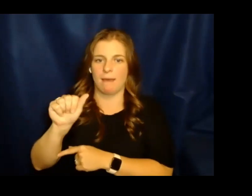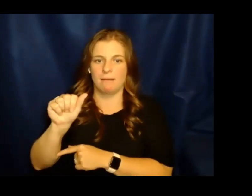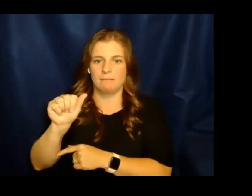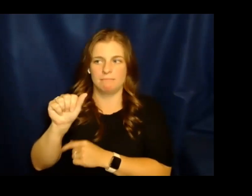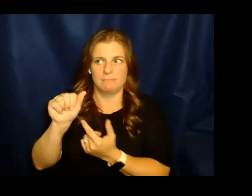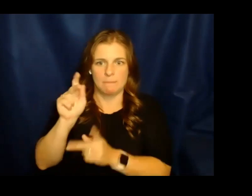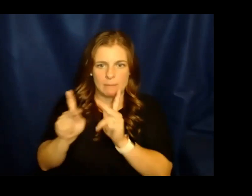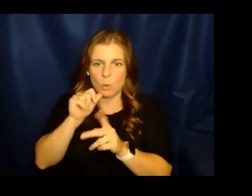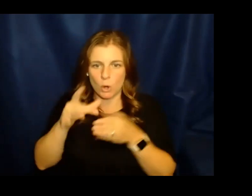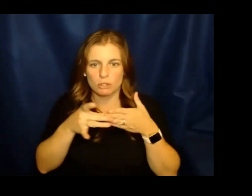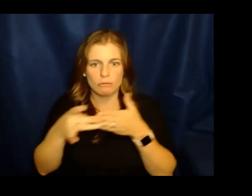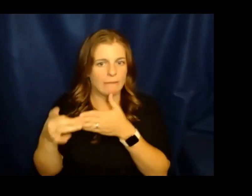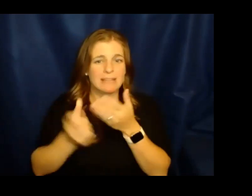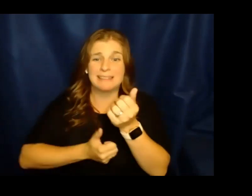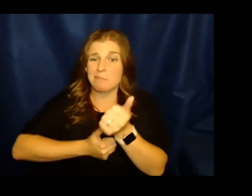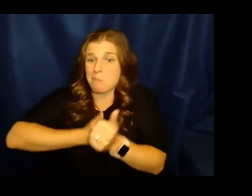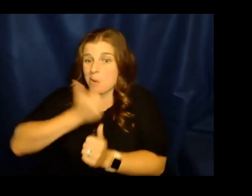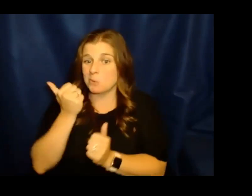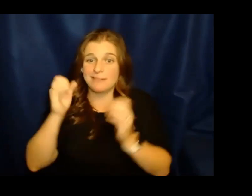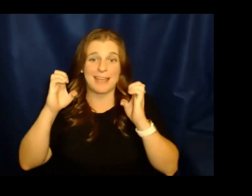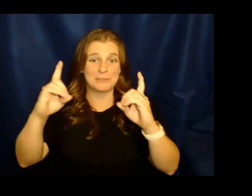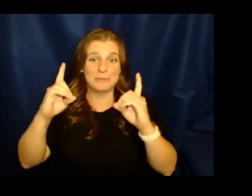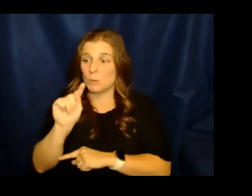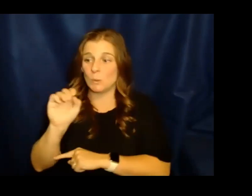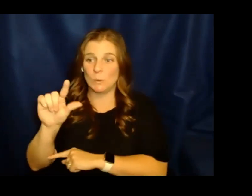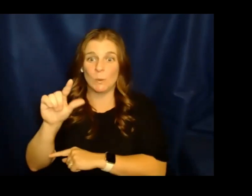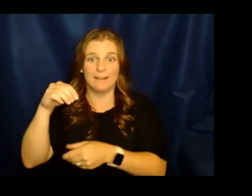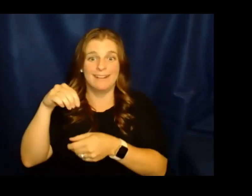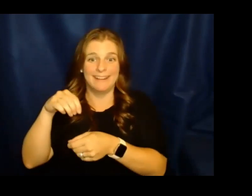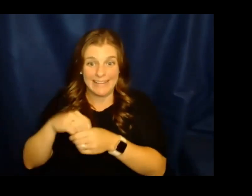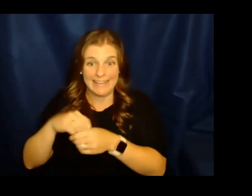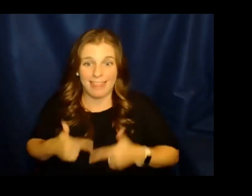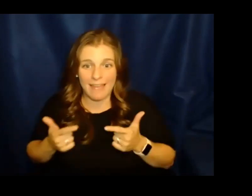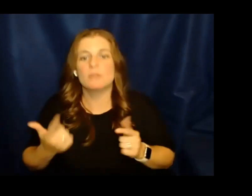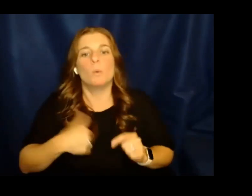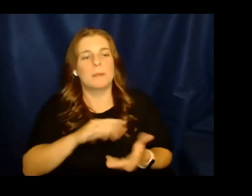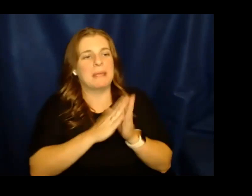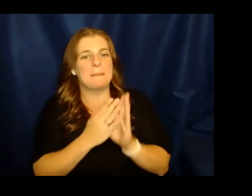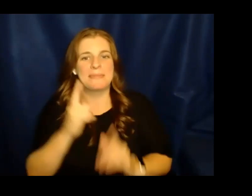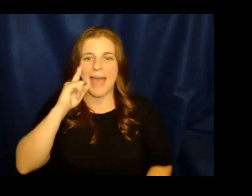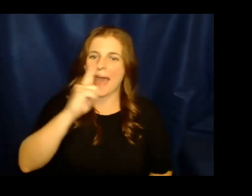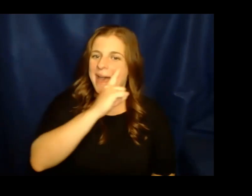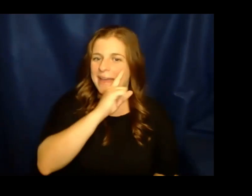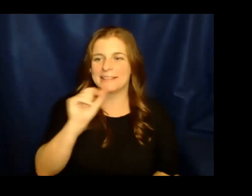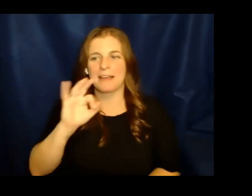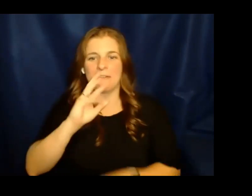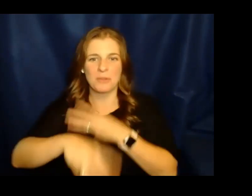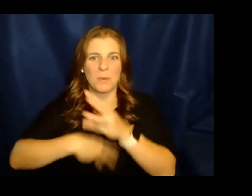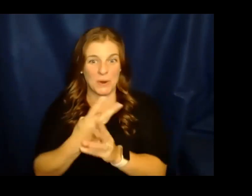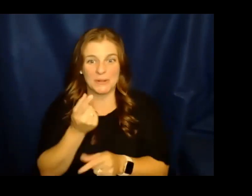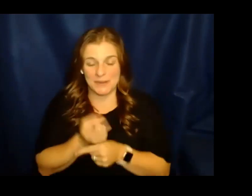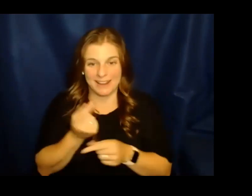most potent educational tool in our lives, the eyes of the world, as I like to see it and say